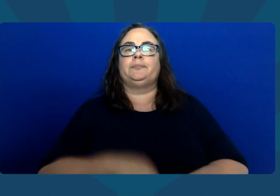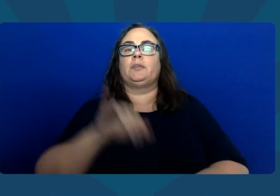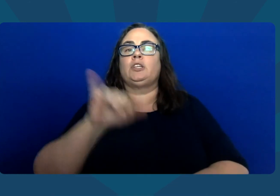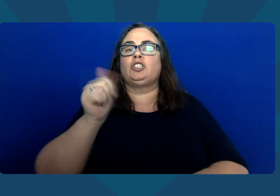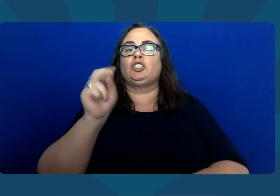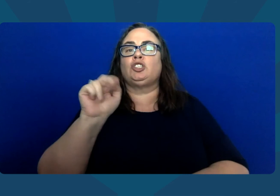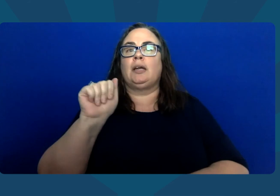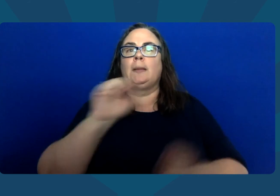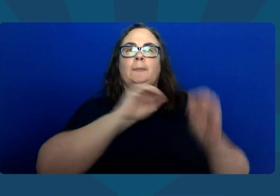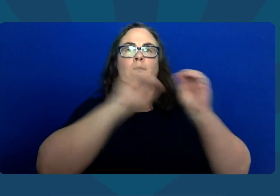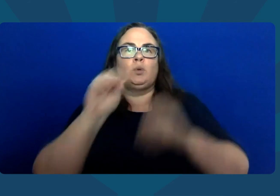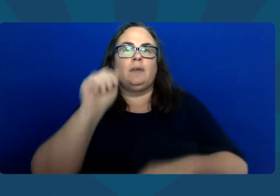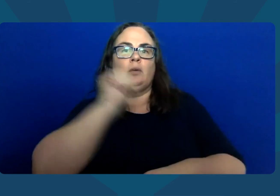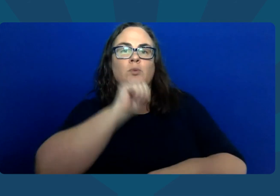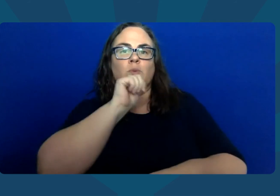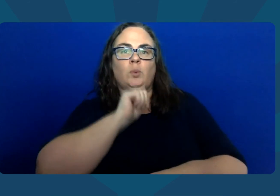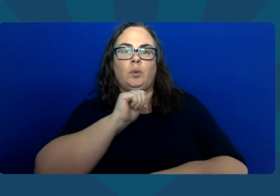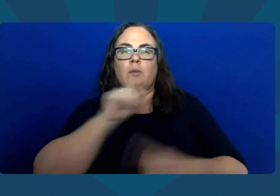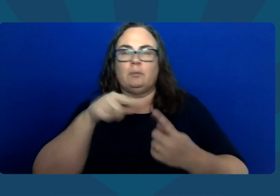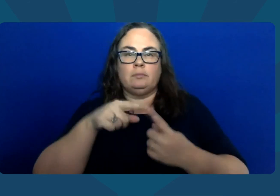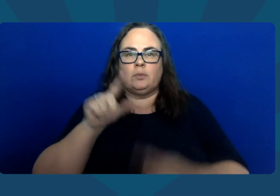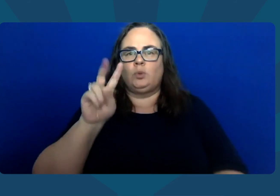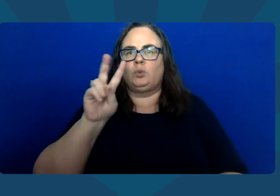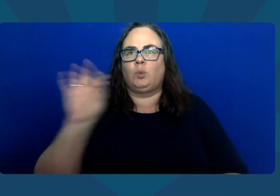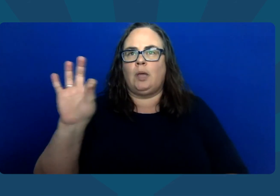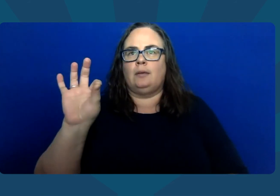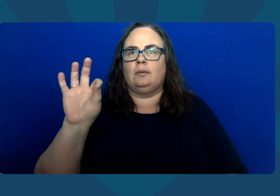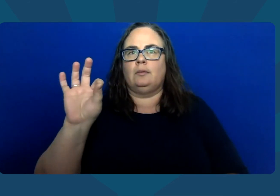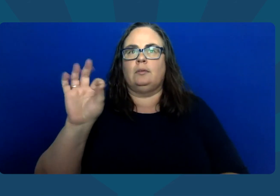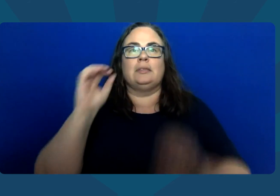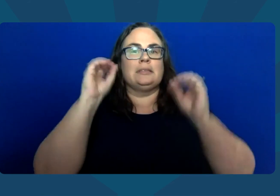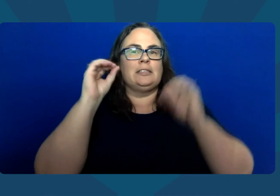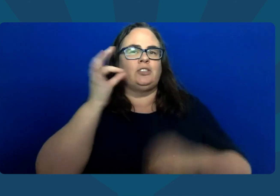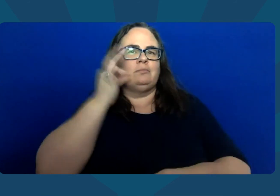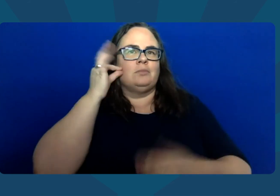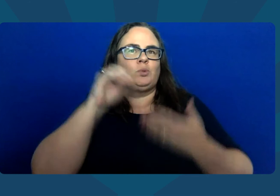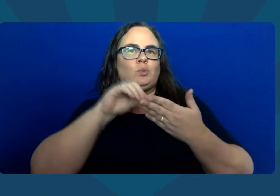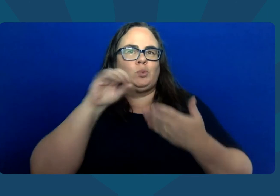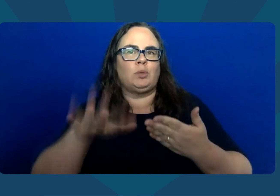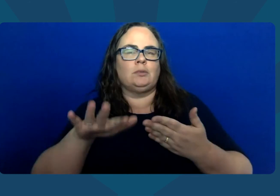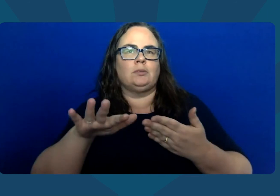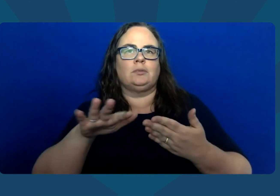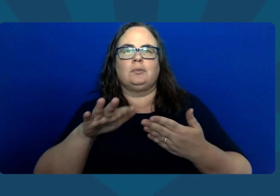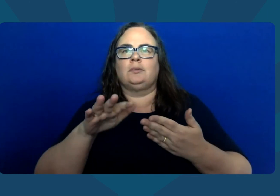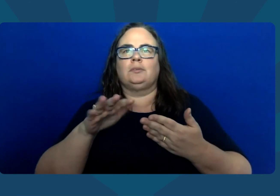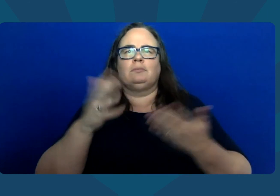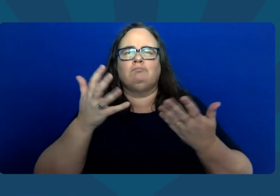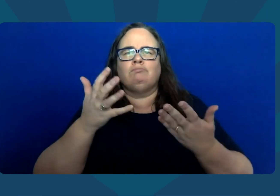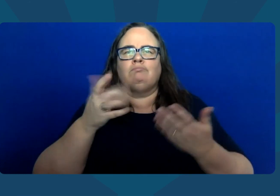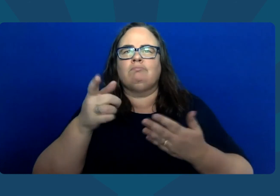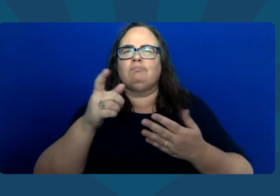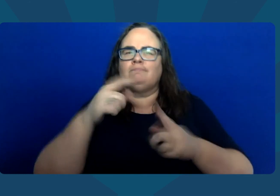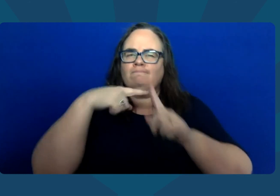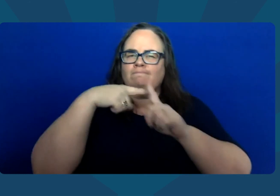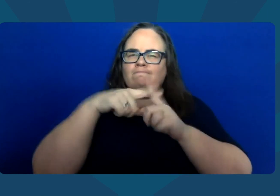Jana moved to Arizona in 2009, teaching Native American students.